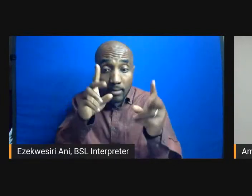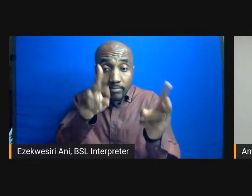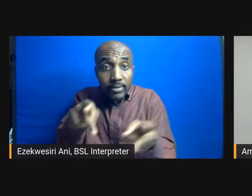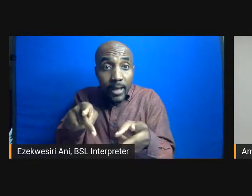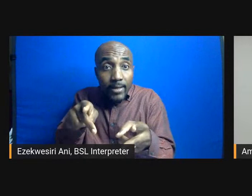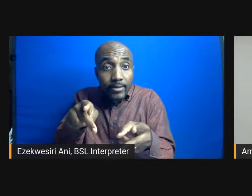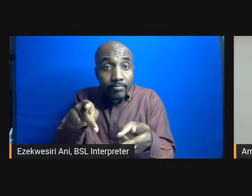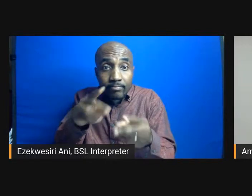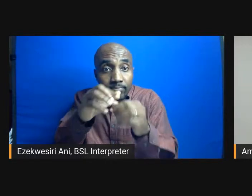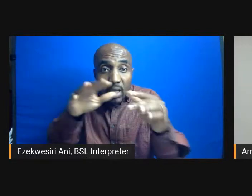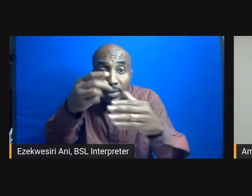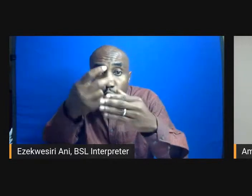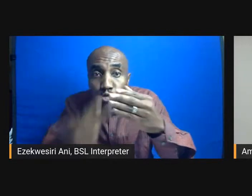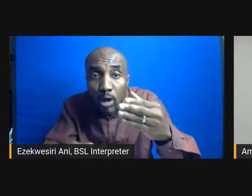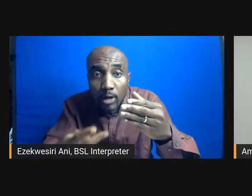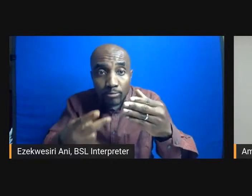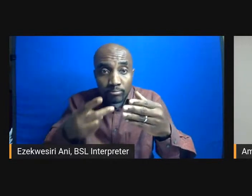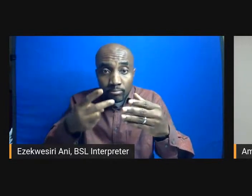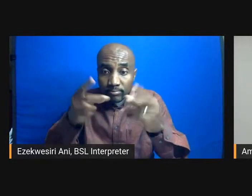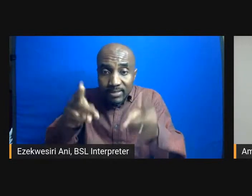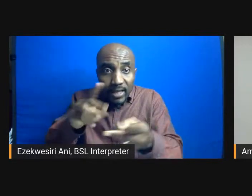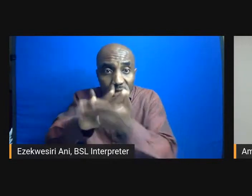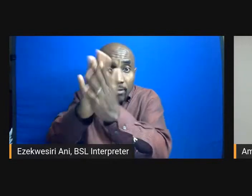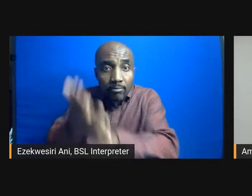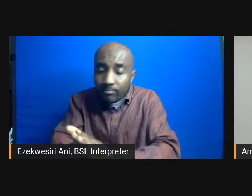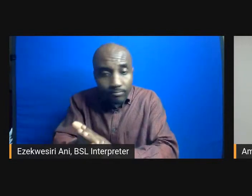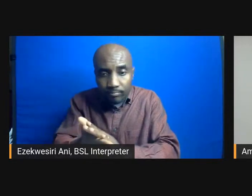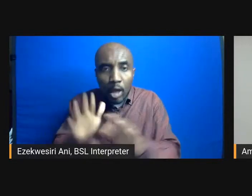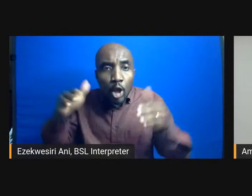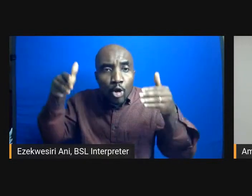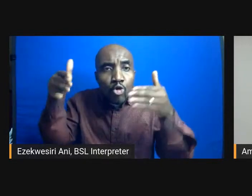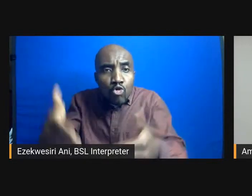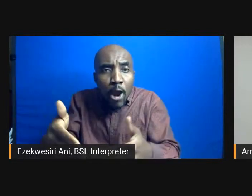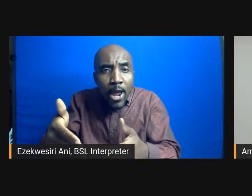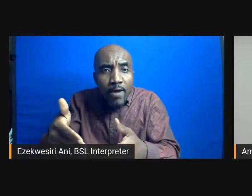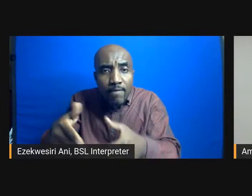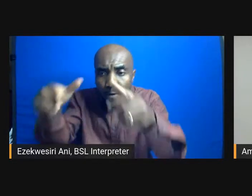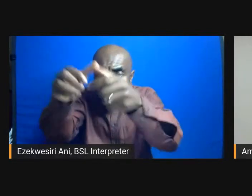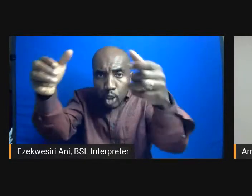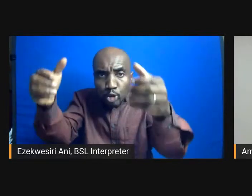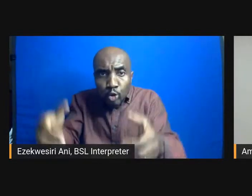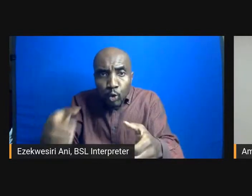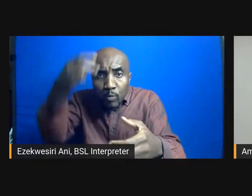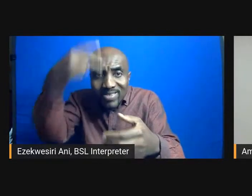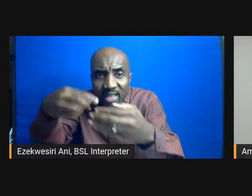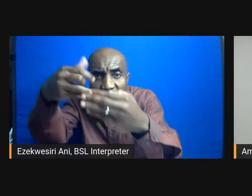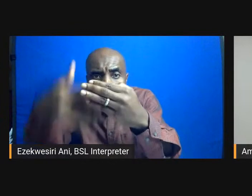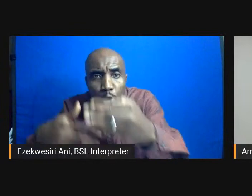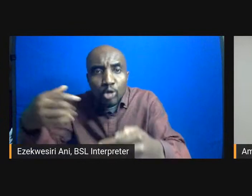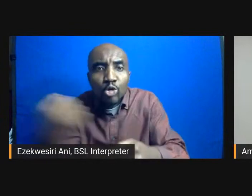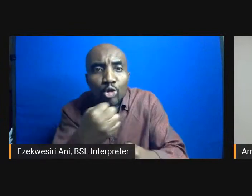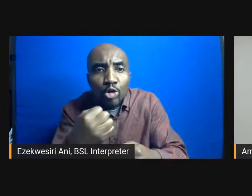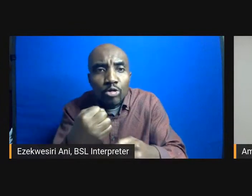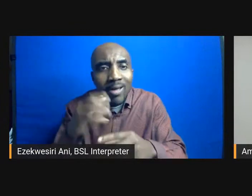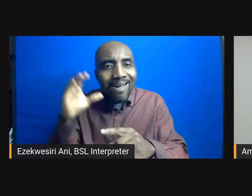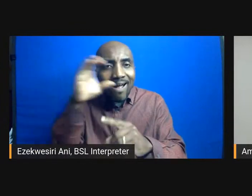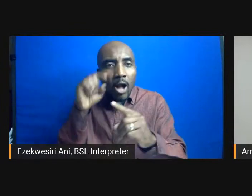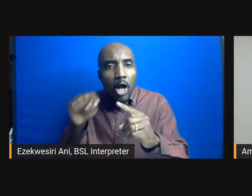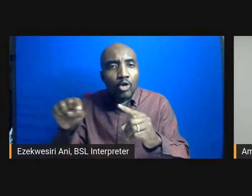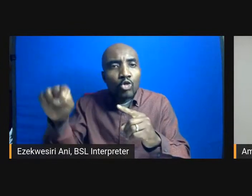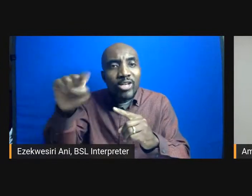action. The tombstones that must be erected in every country, in those countries